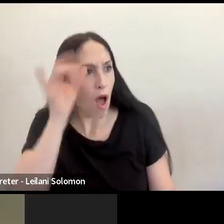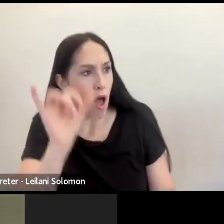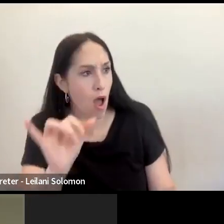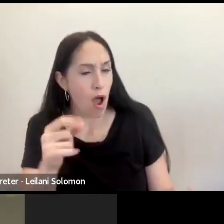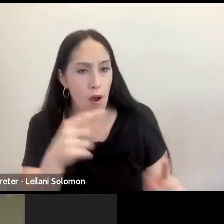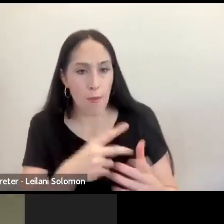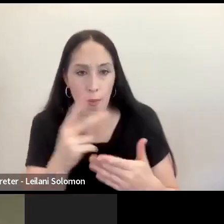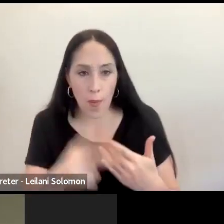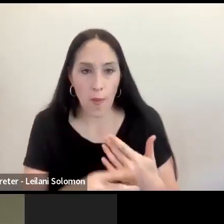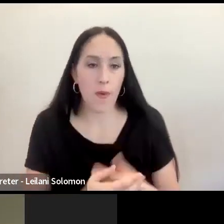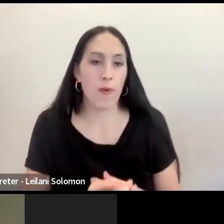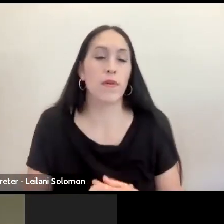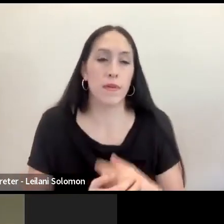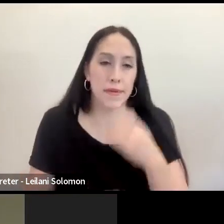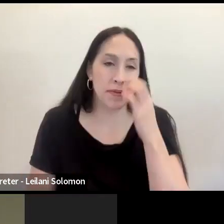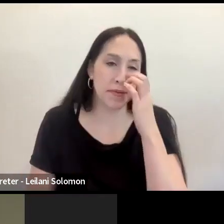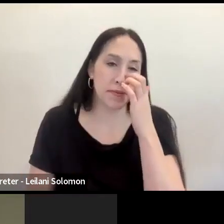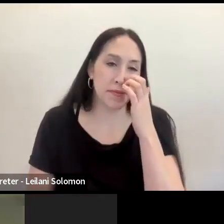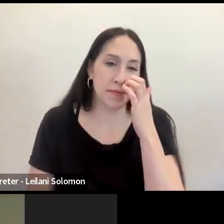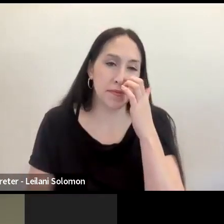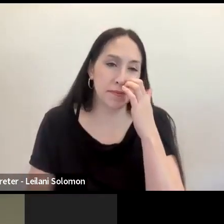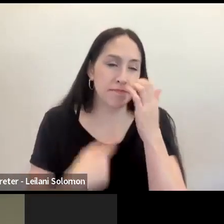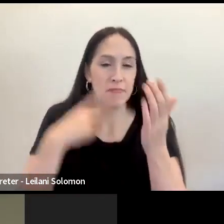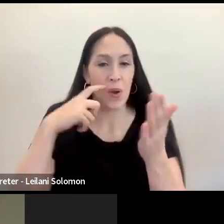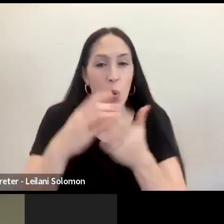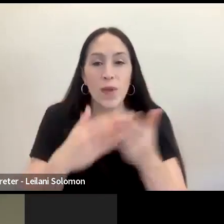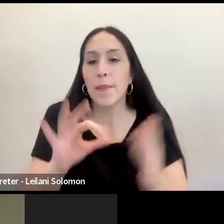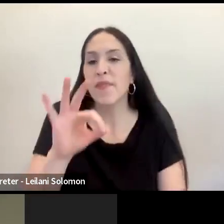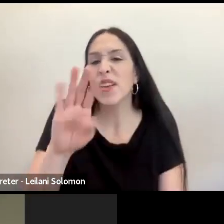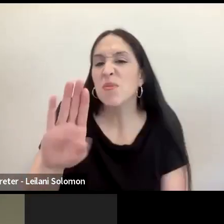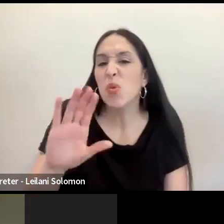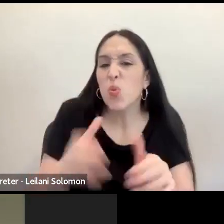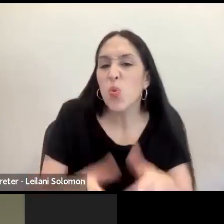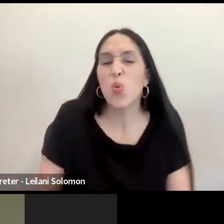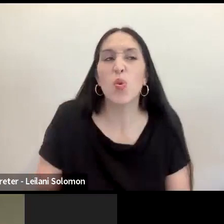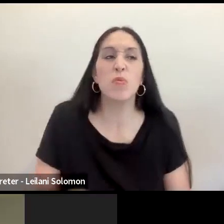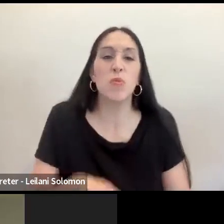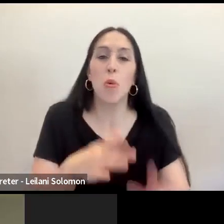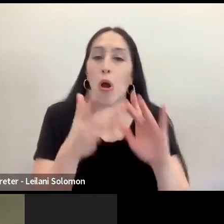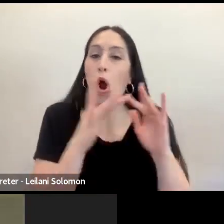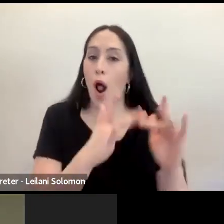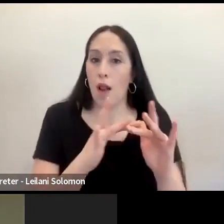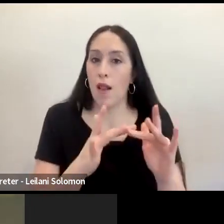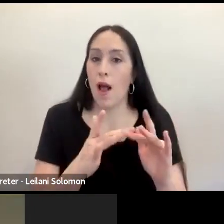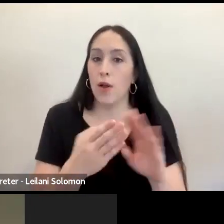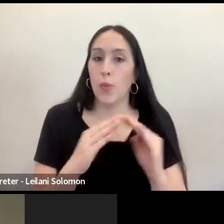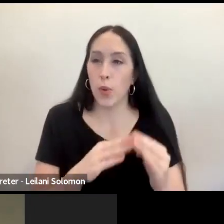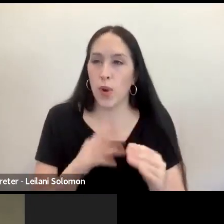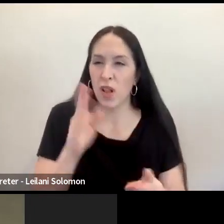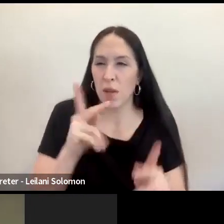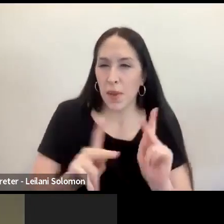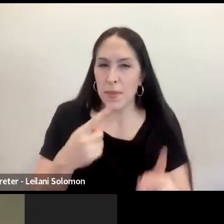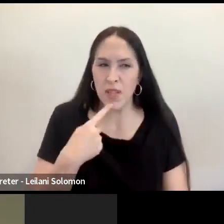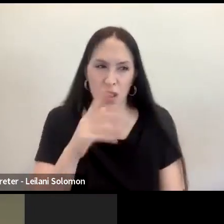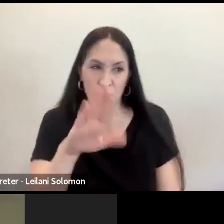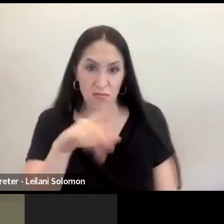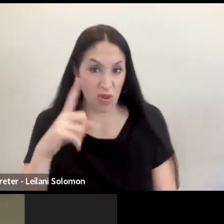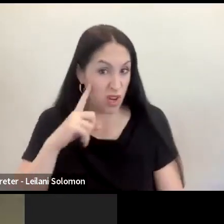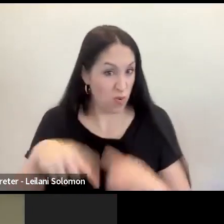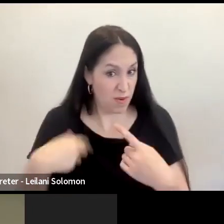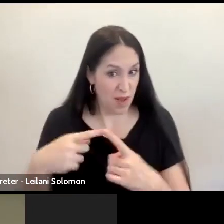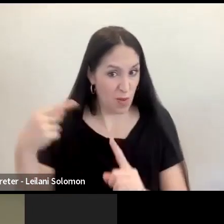ask around. I see some, you know, Facebook groups or other online communities that are like, hey, has anybody heard about this? Is this legit? Does this